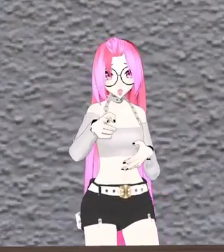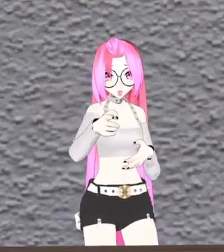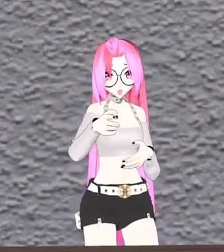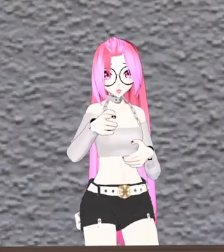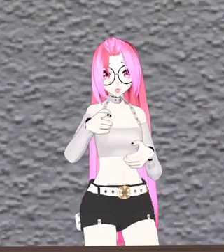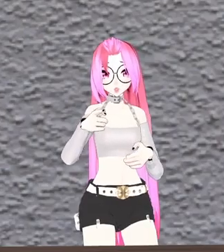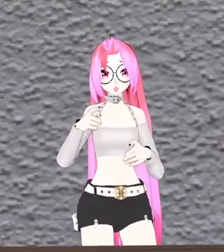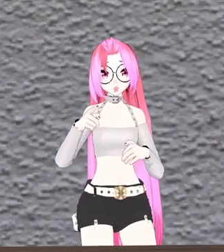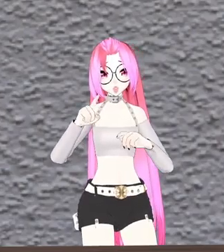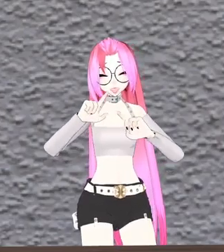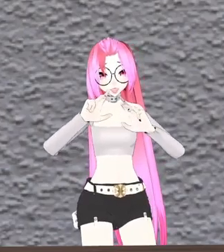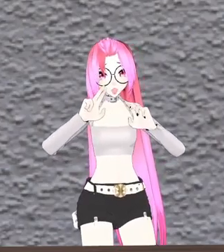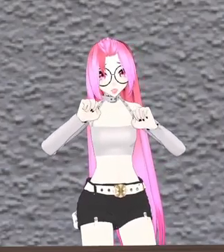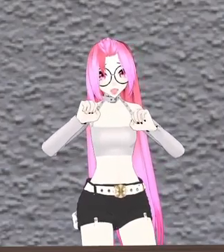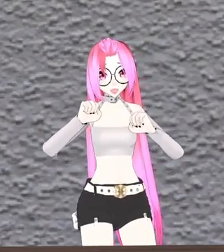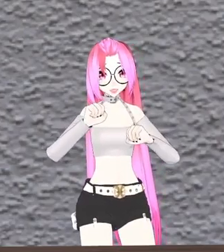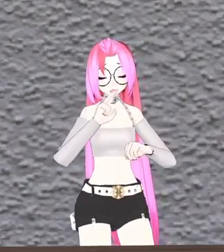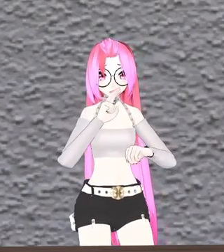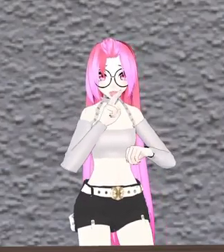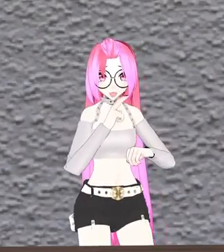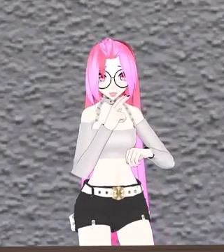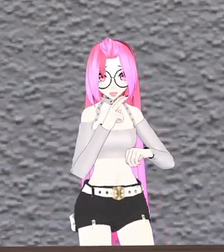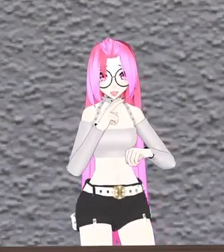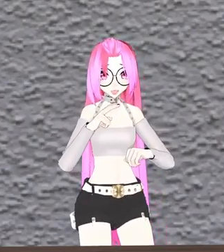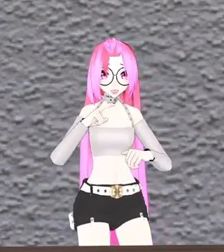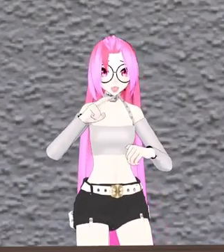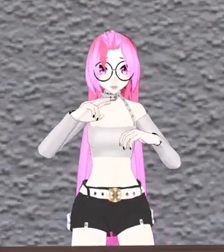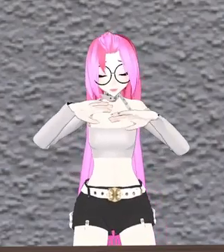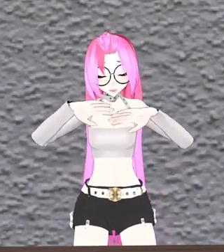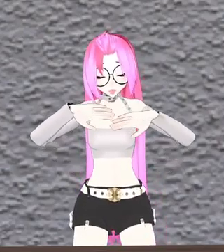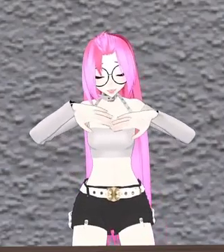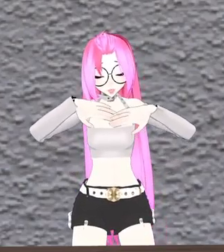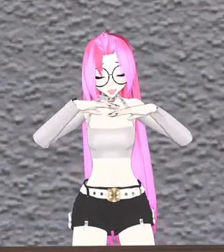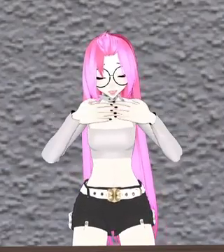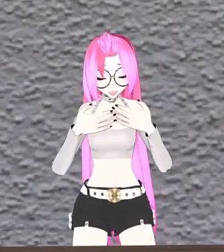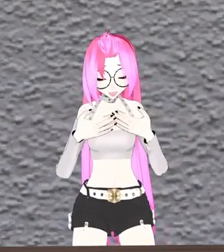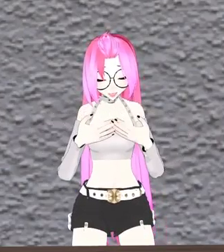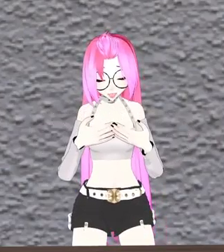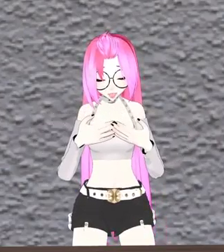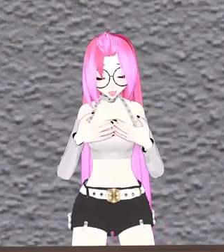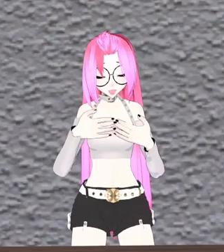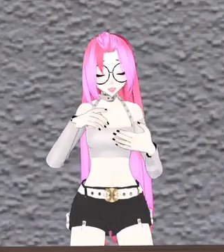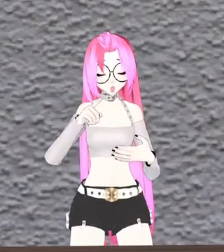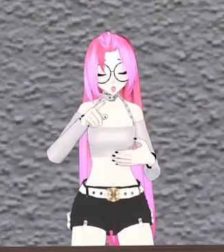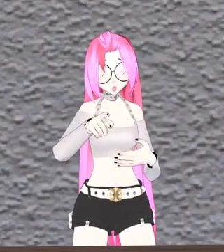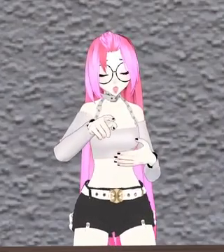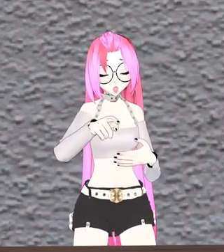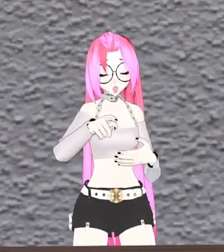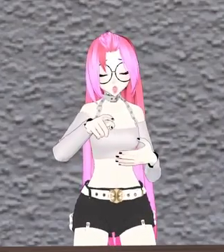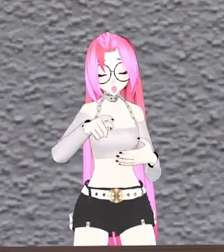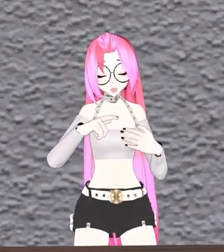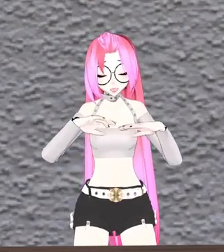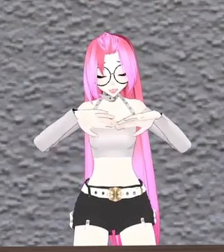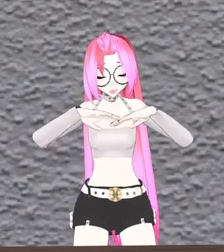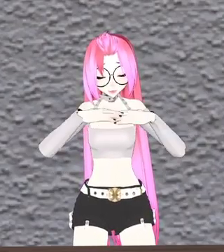you? There's no sign for R in ASL. So we're just going to say how are you? There's just